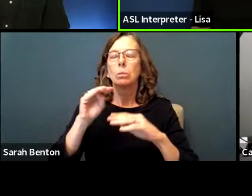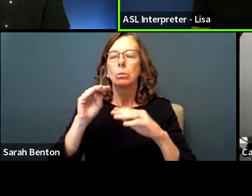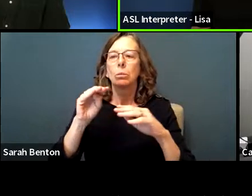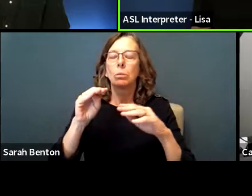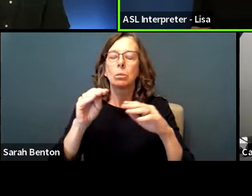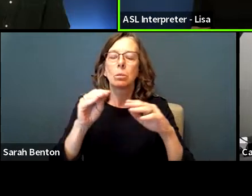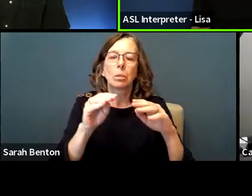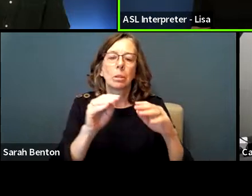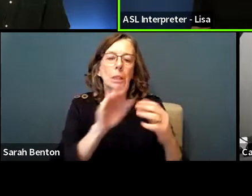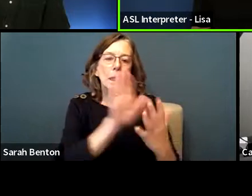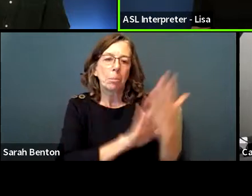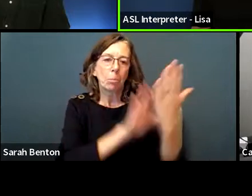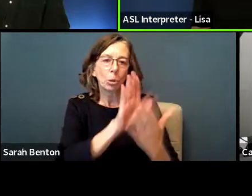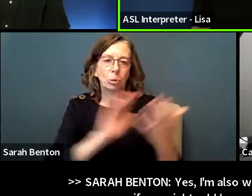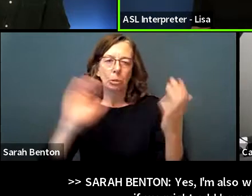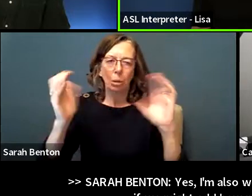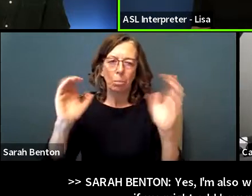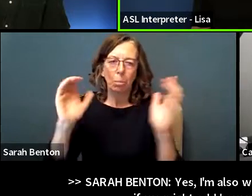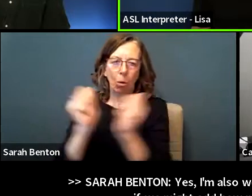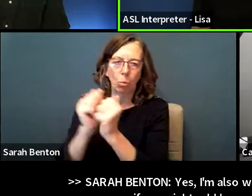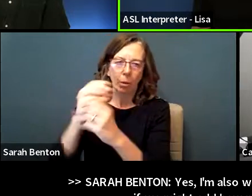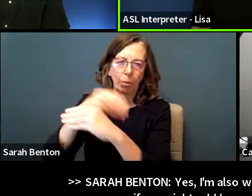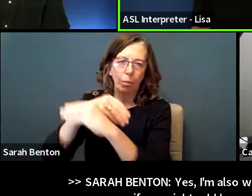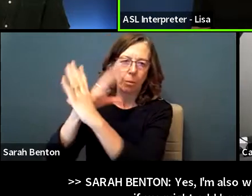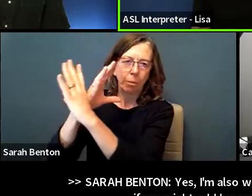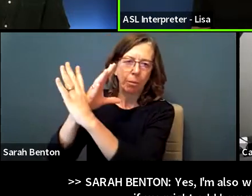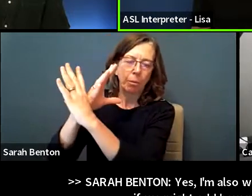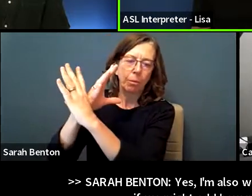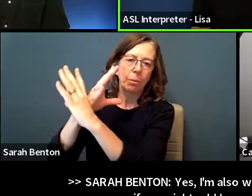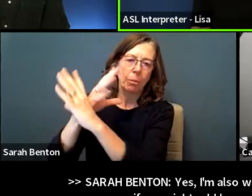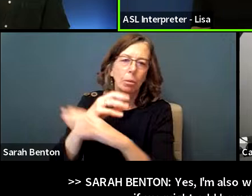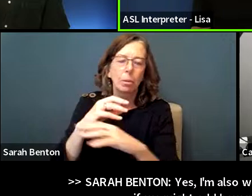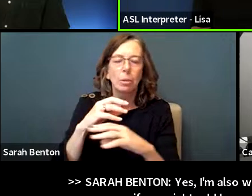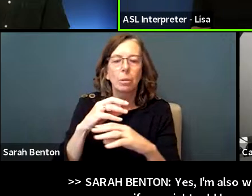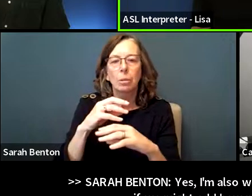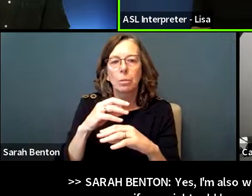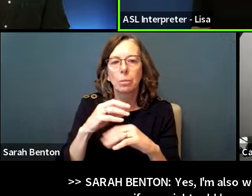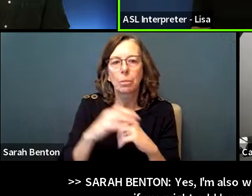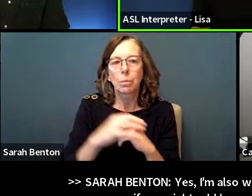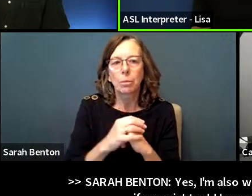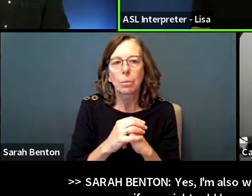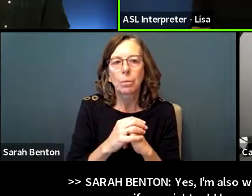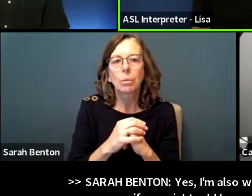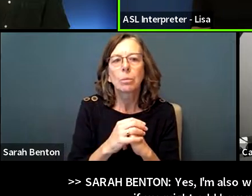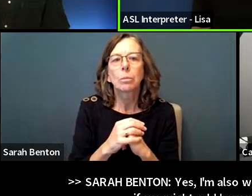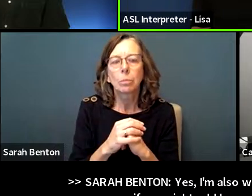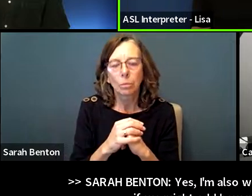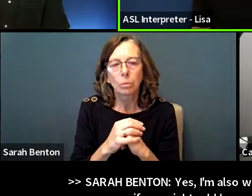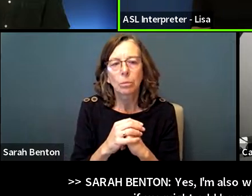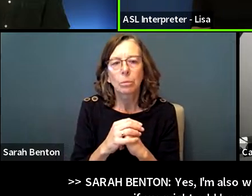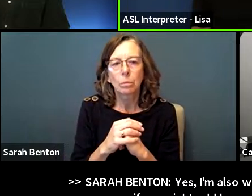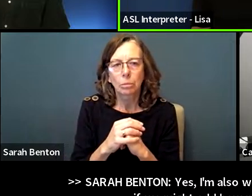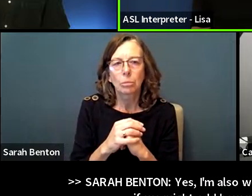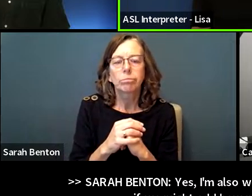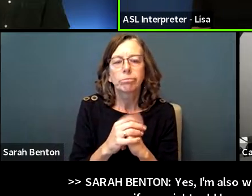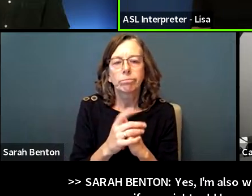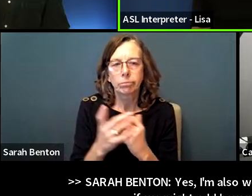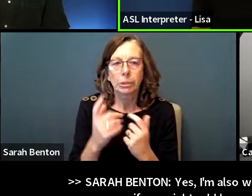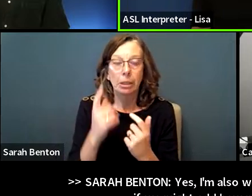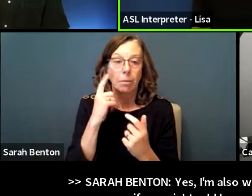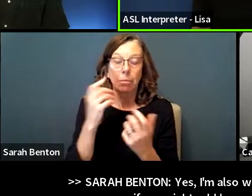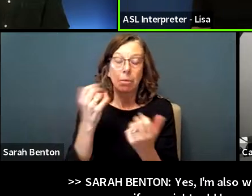not fulfilled in person versus virtual